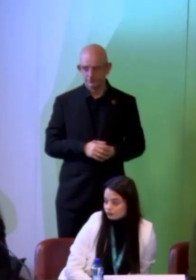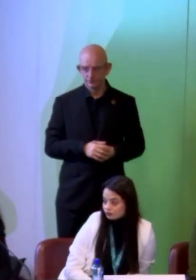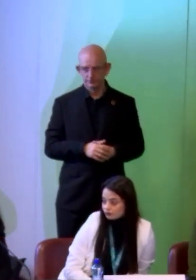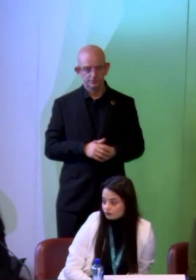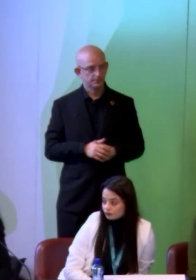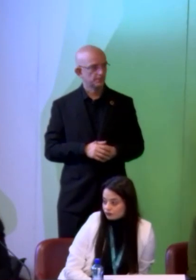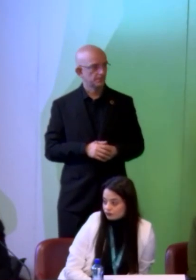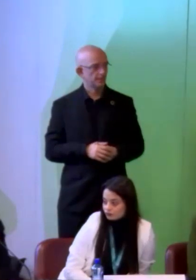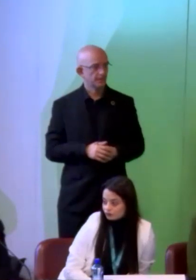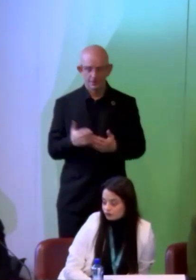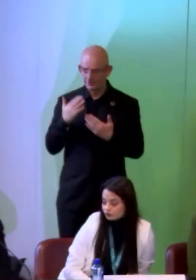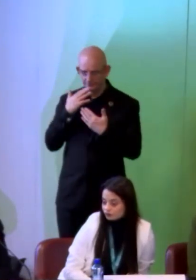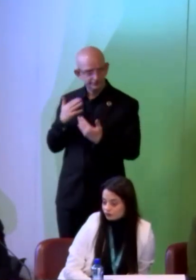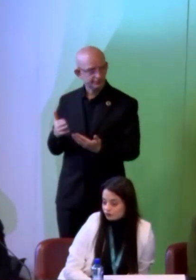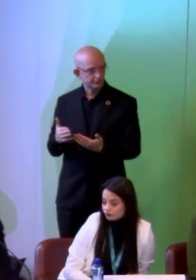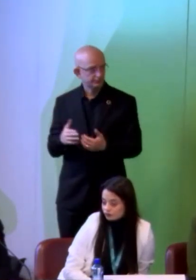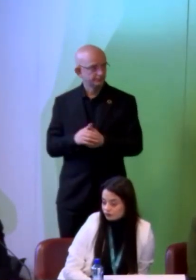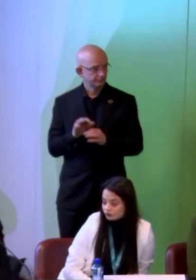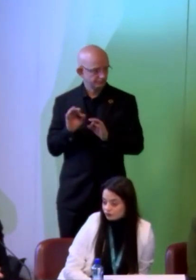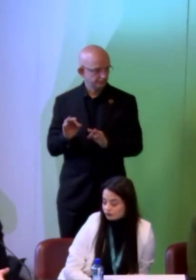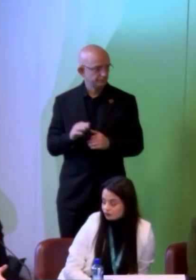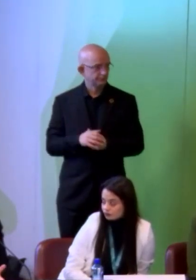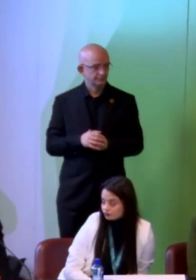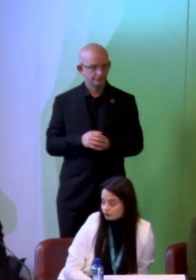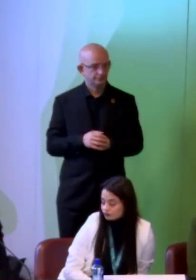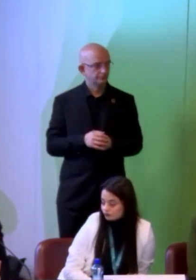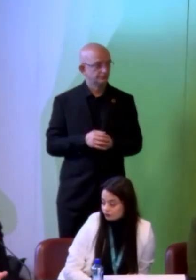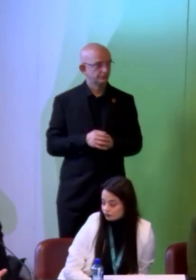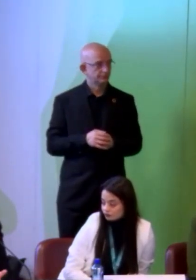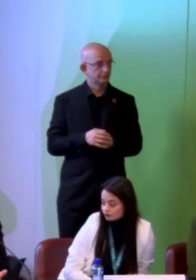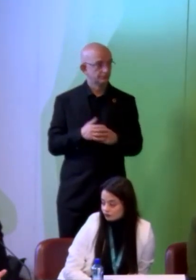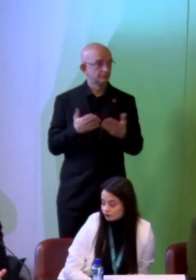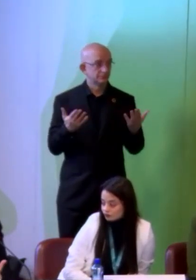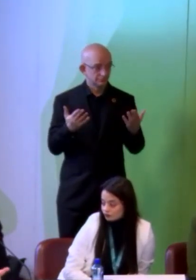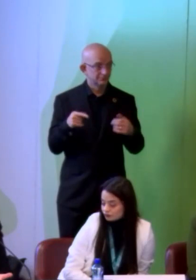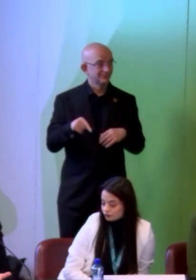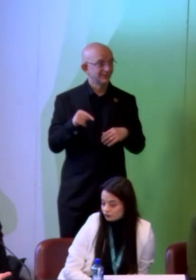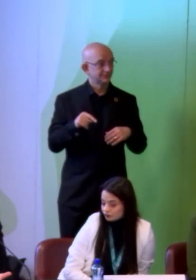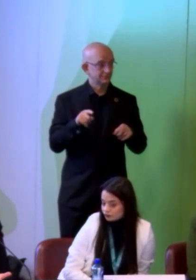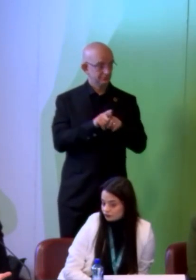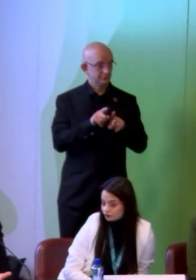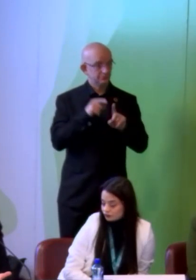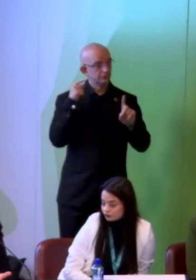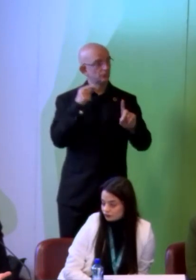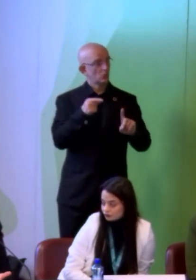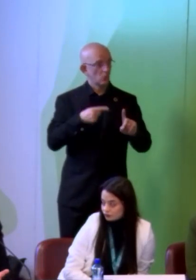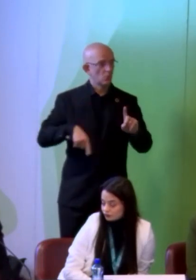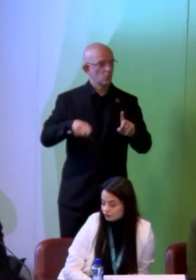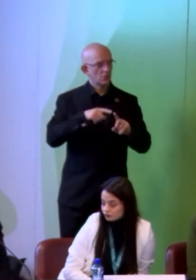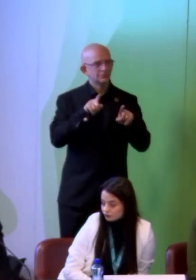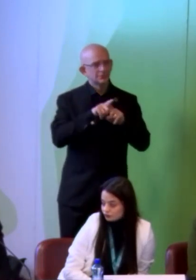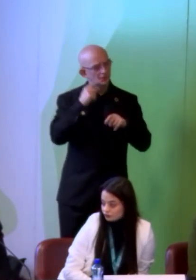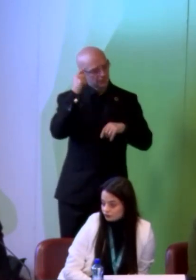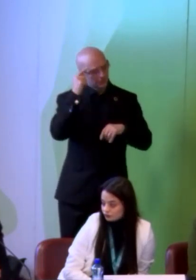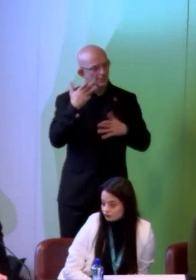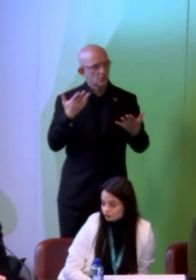Thank you so much, Sandrine. We are, as I said at the beginning, our goal in this session is to really share the journey of a child. I think